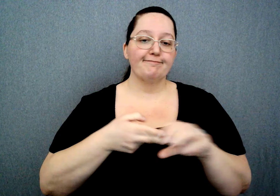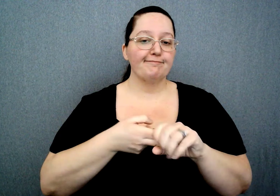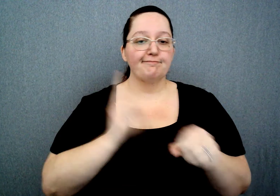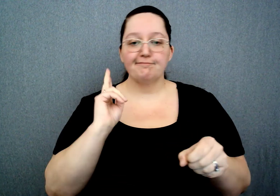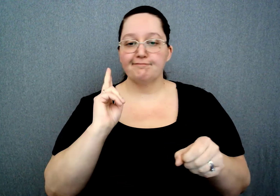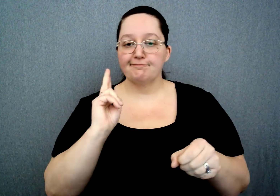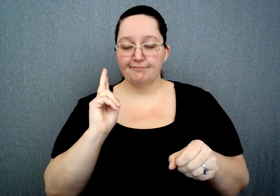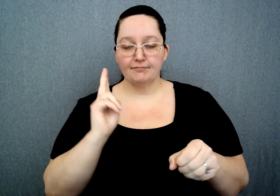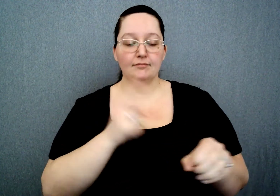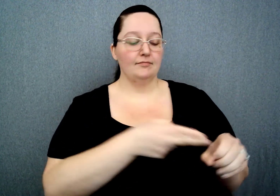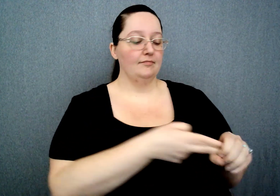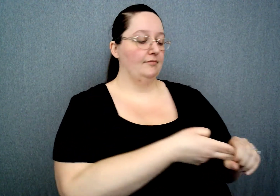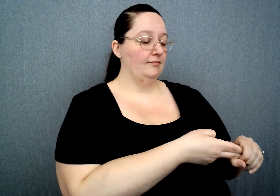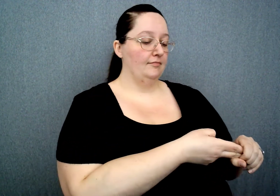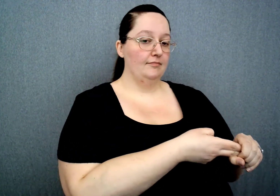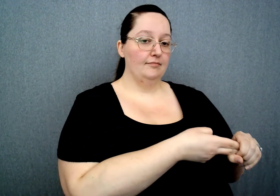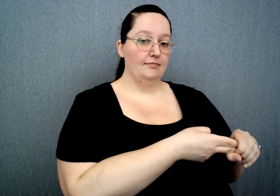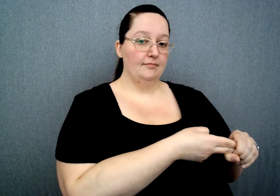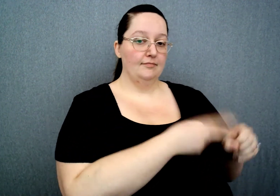done. Quit.